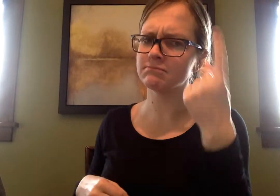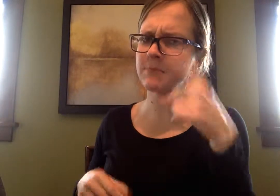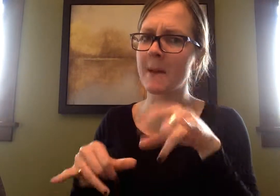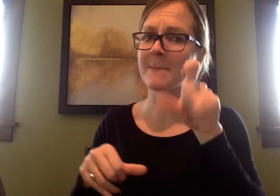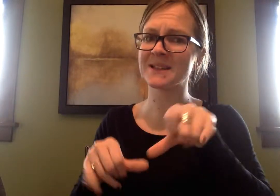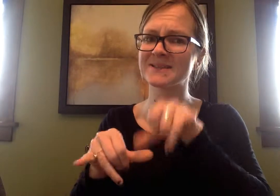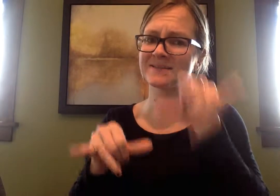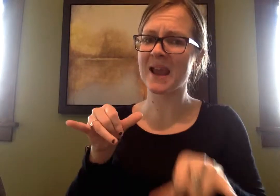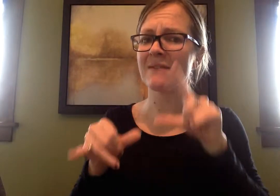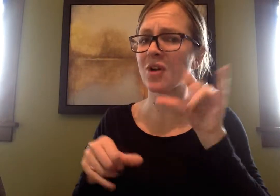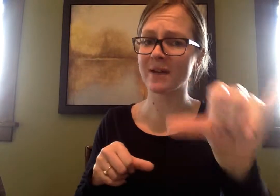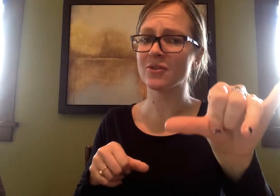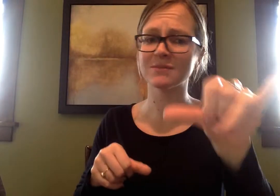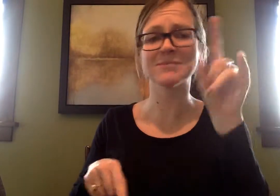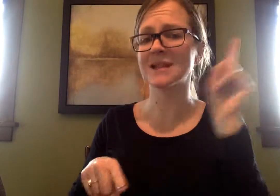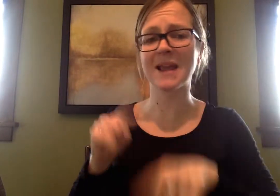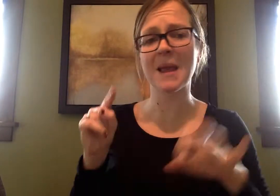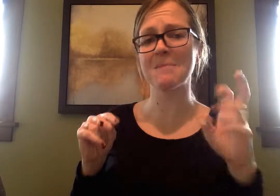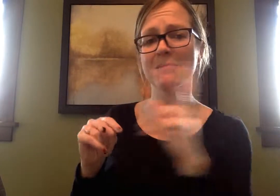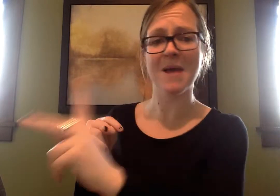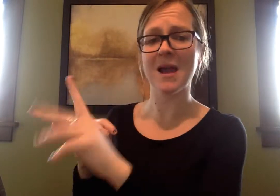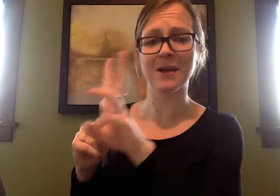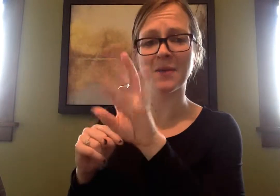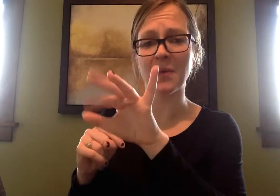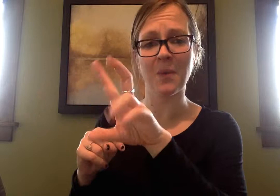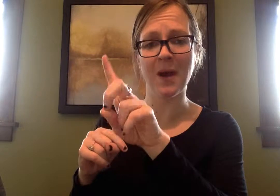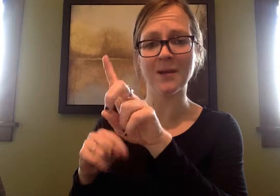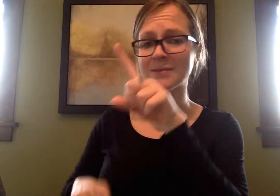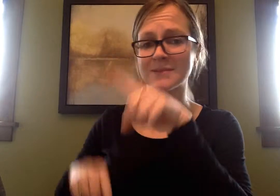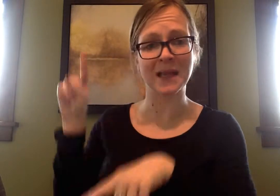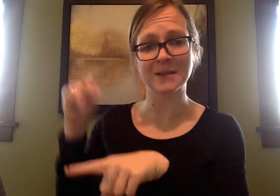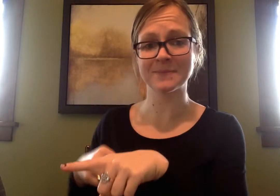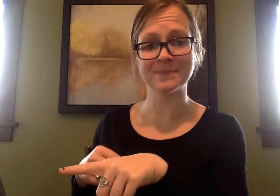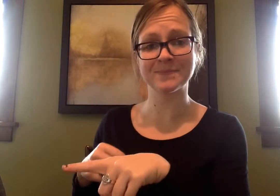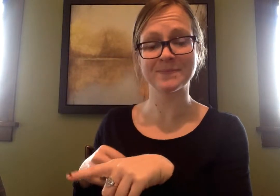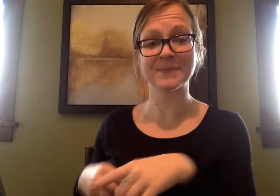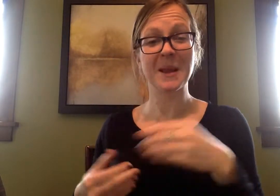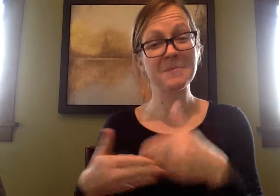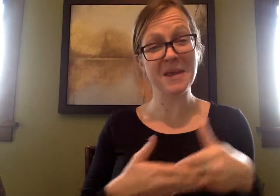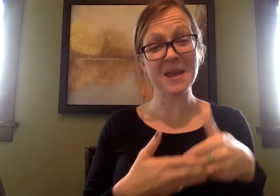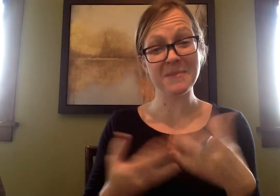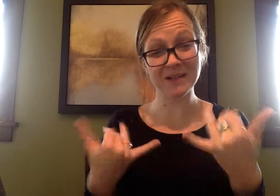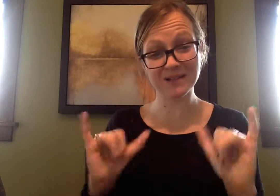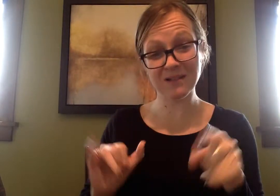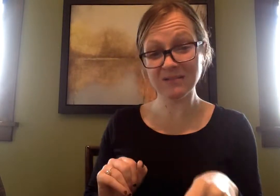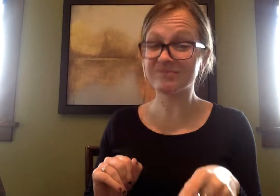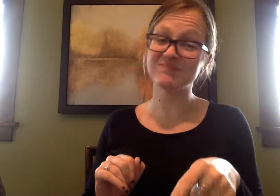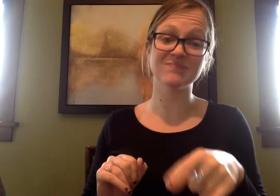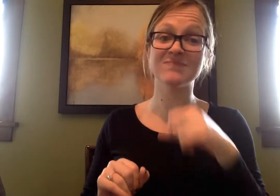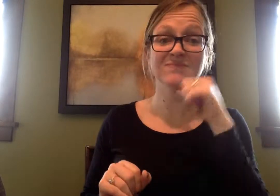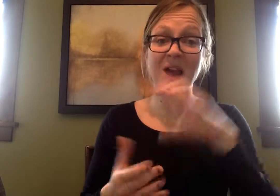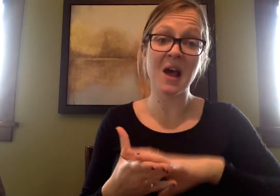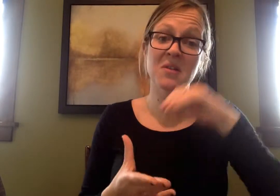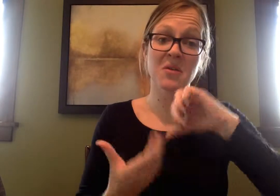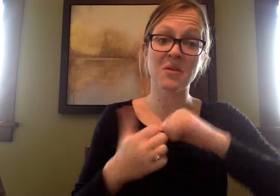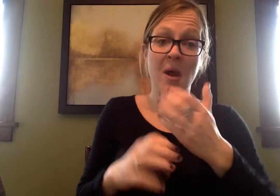was still a baby, he wouldn't have learned yet how to fend for himself, and he would never be welcomed